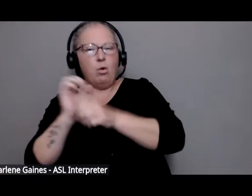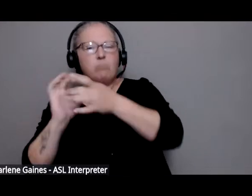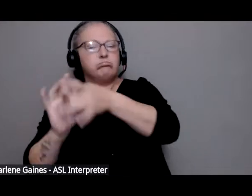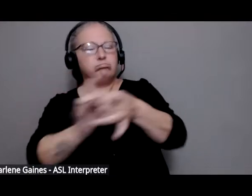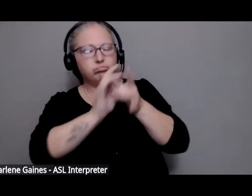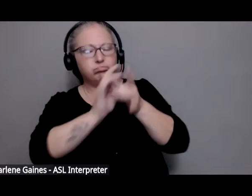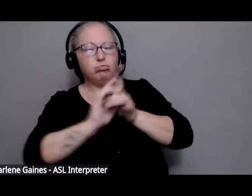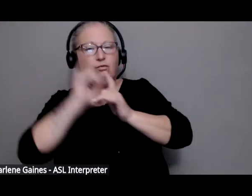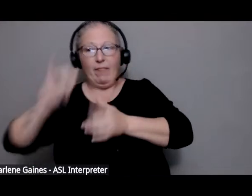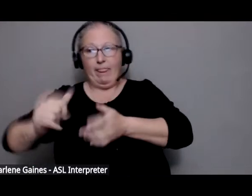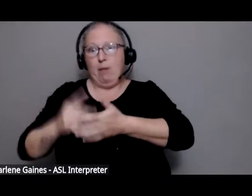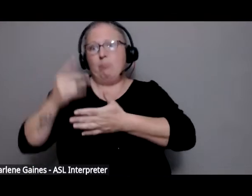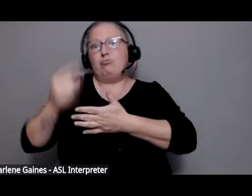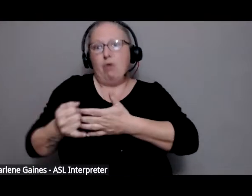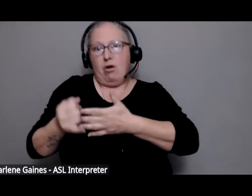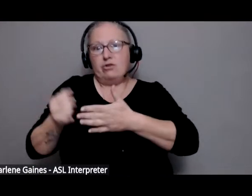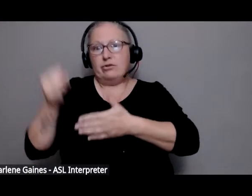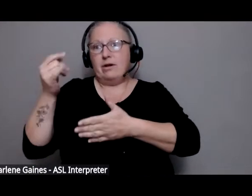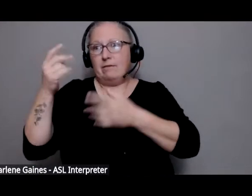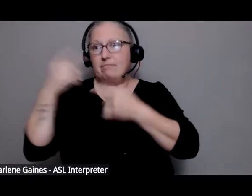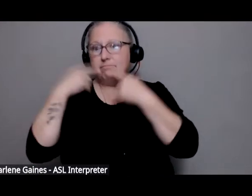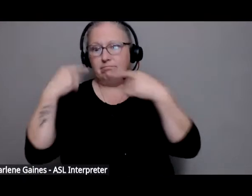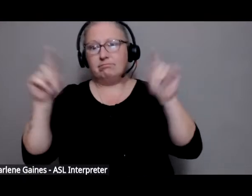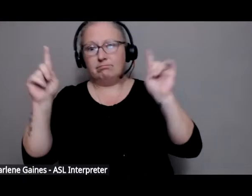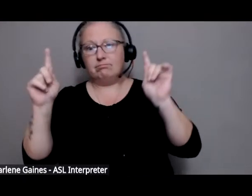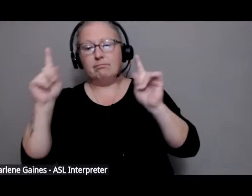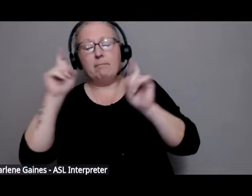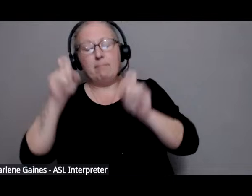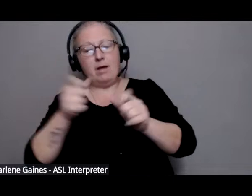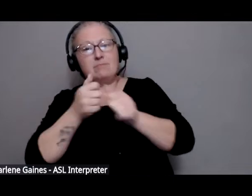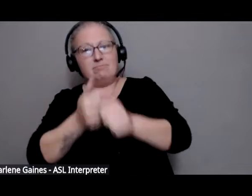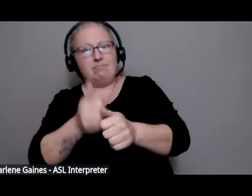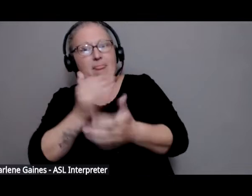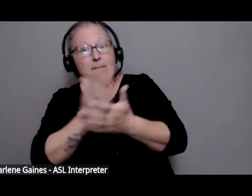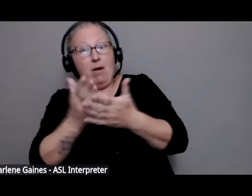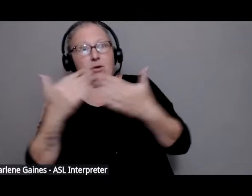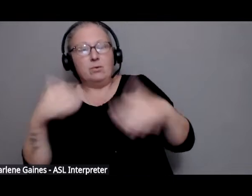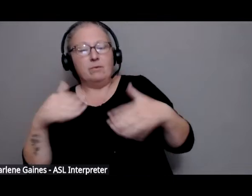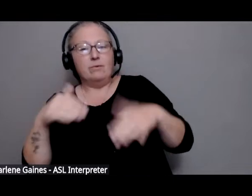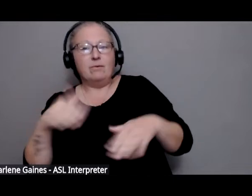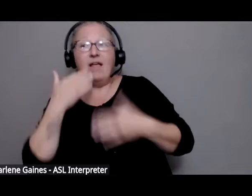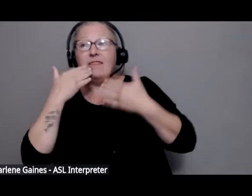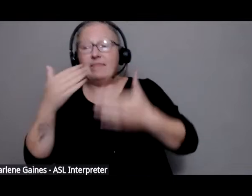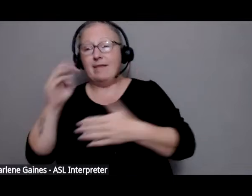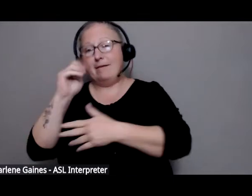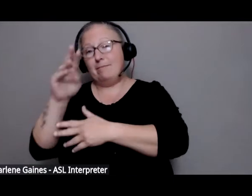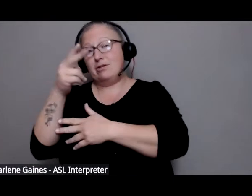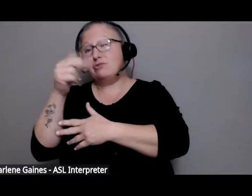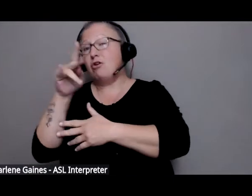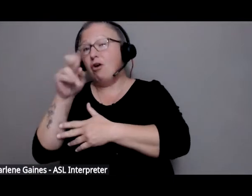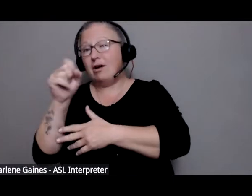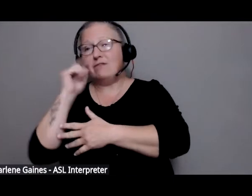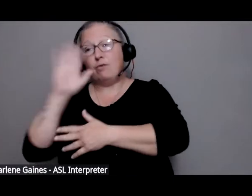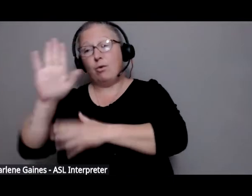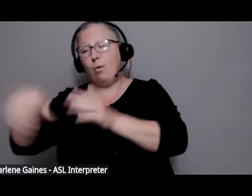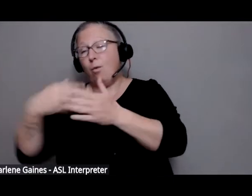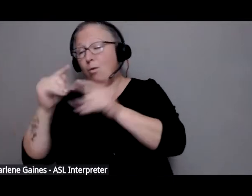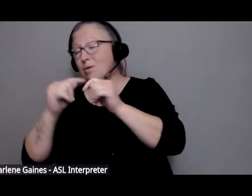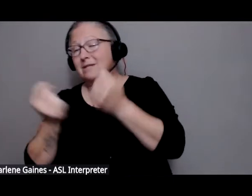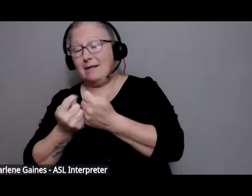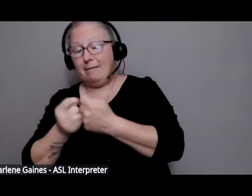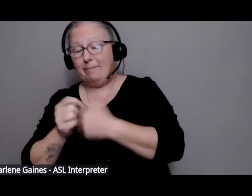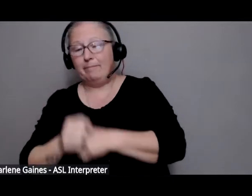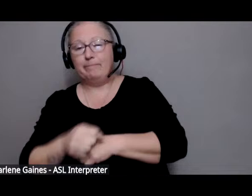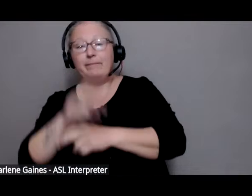especially on budget. So I really appreciate it, Mr. Hawkins, your whole team there. So thank you. Mills